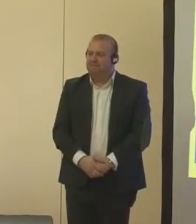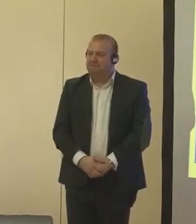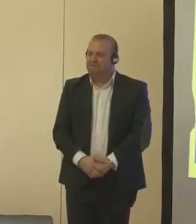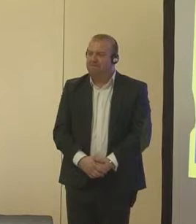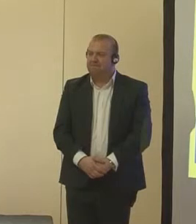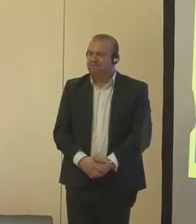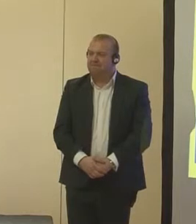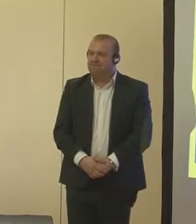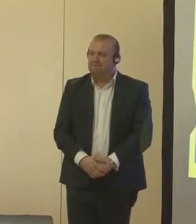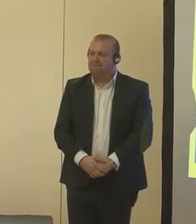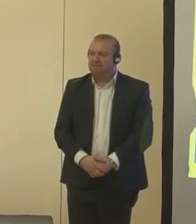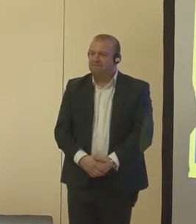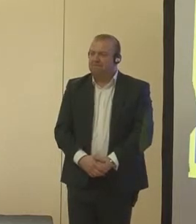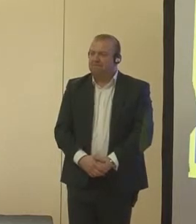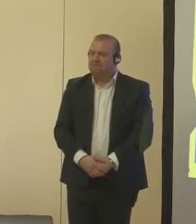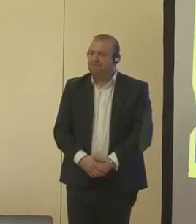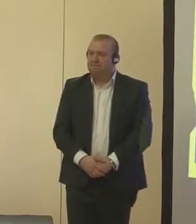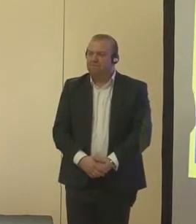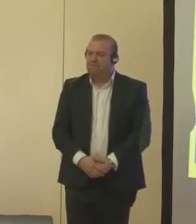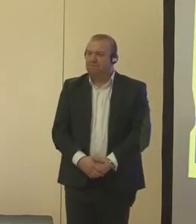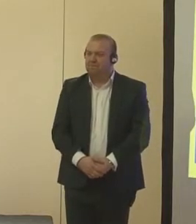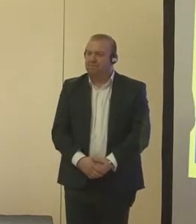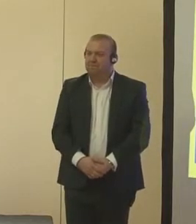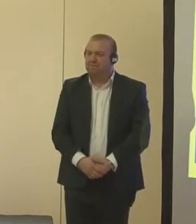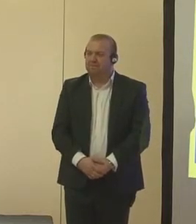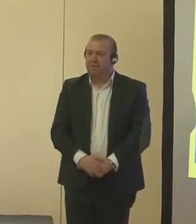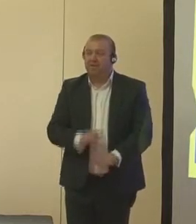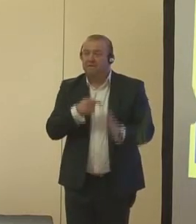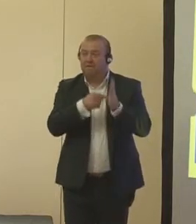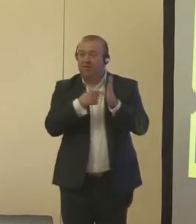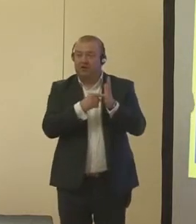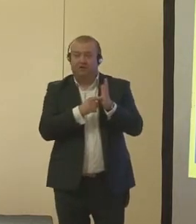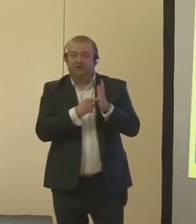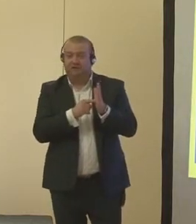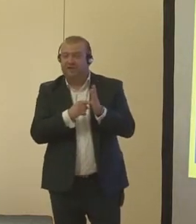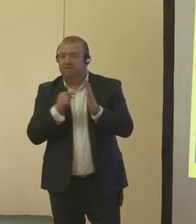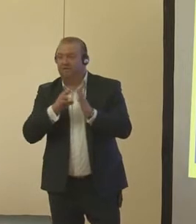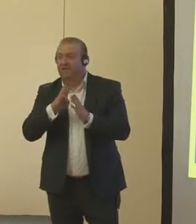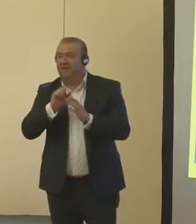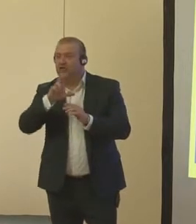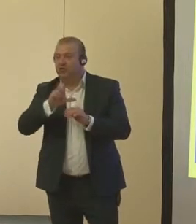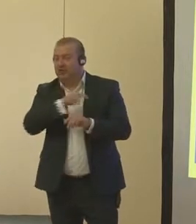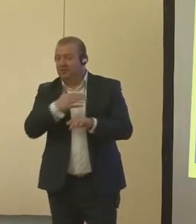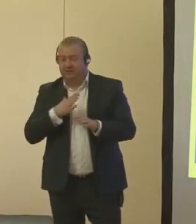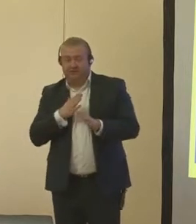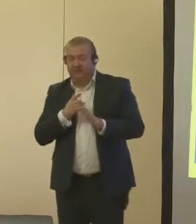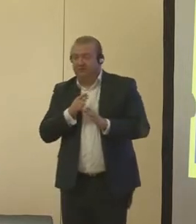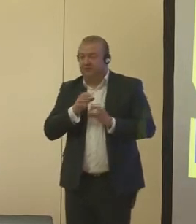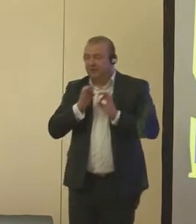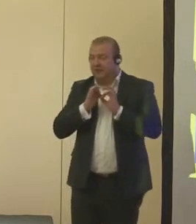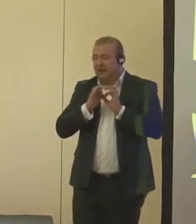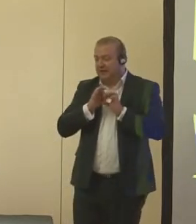For the guidelines, we will be looking at information. And with information, we're looking at different elements